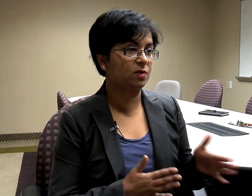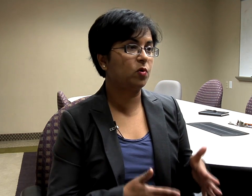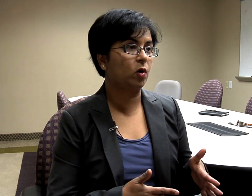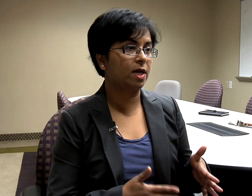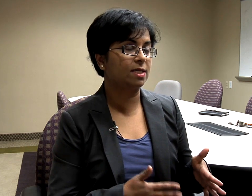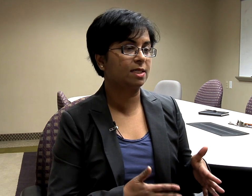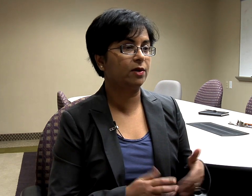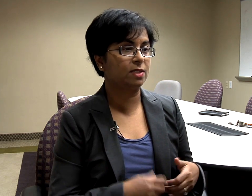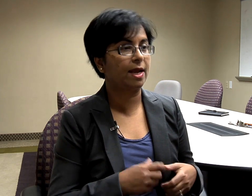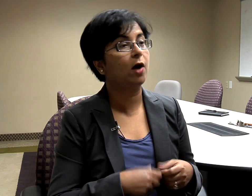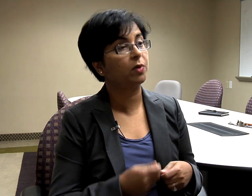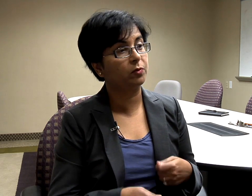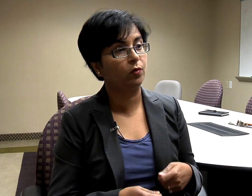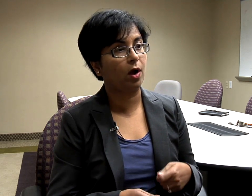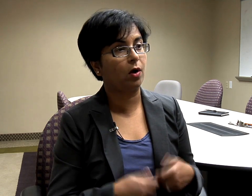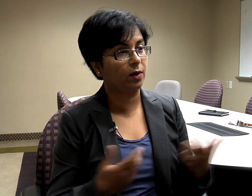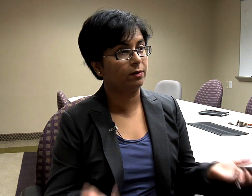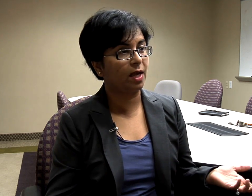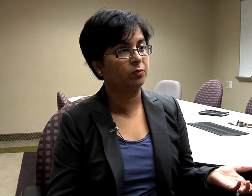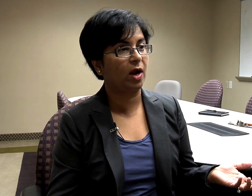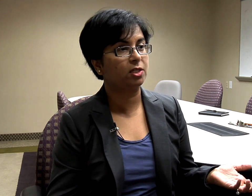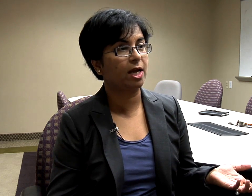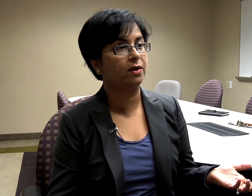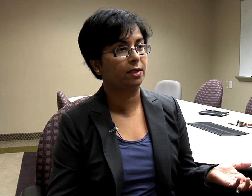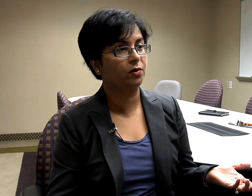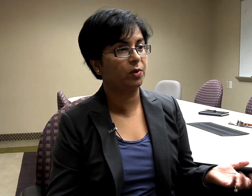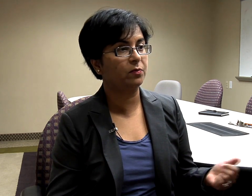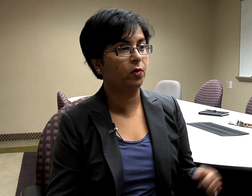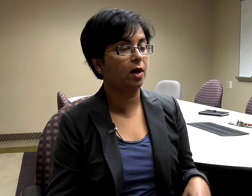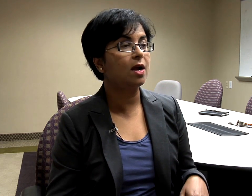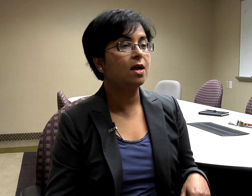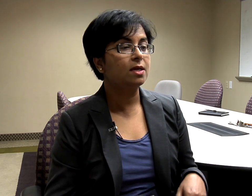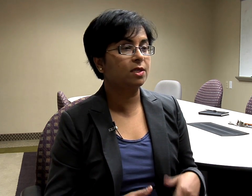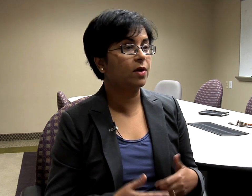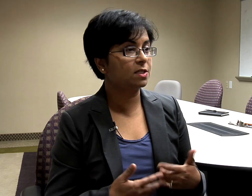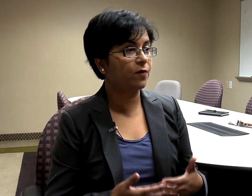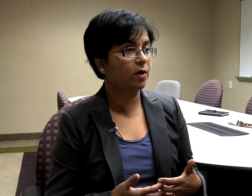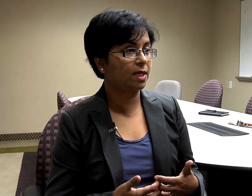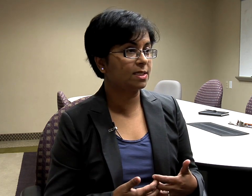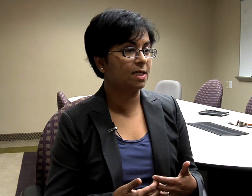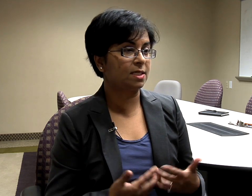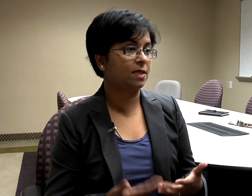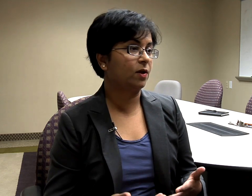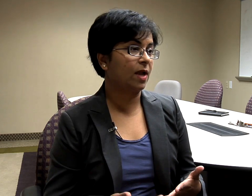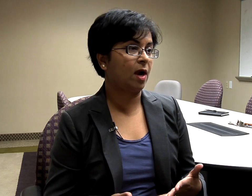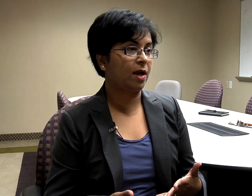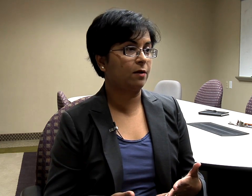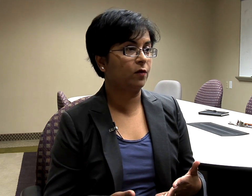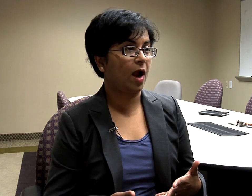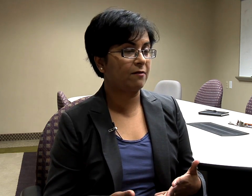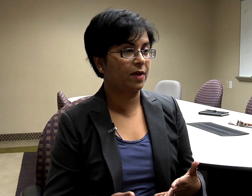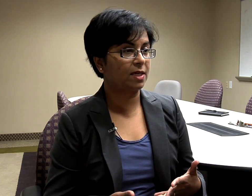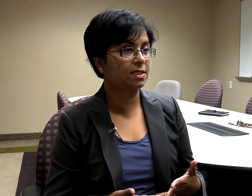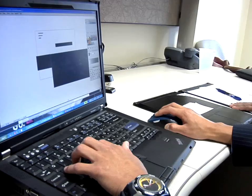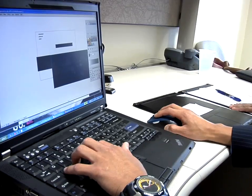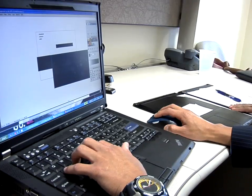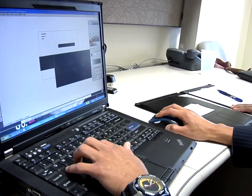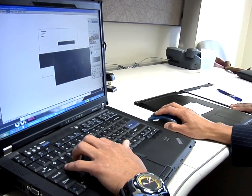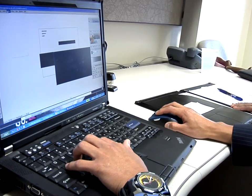support his skills and help him grow and branch out a little bit more. So his focus is in the area of graphics. And so we